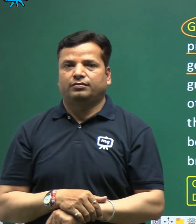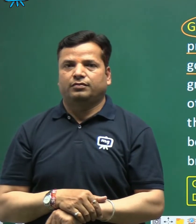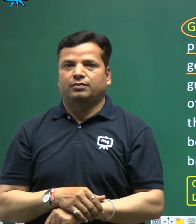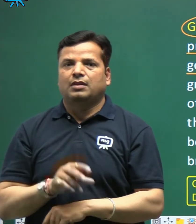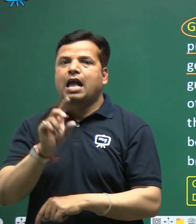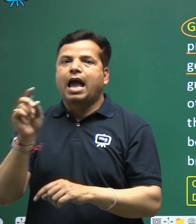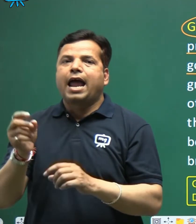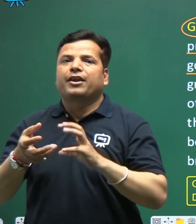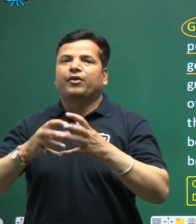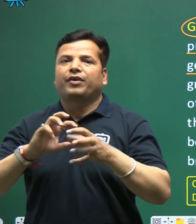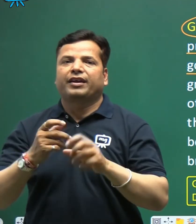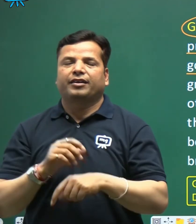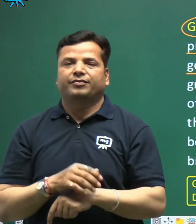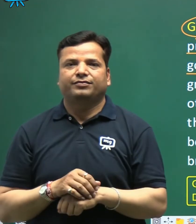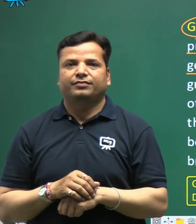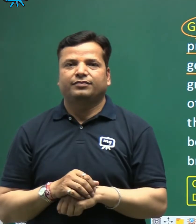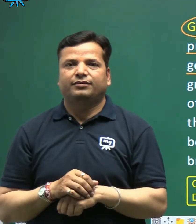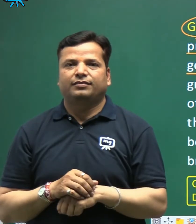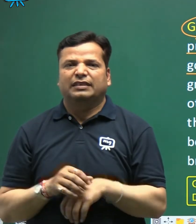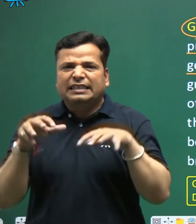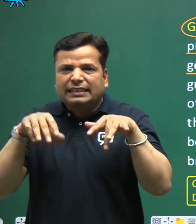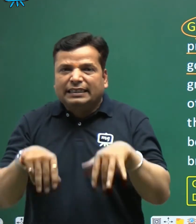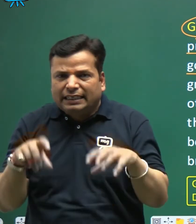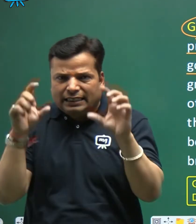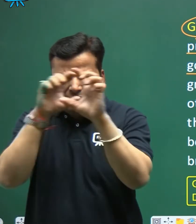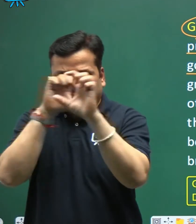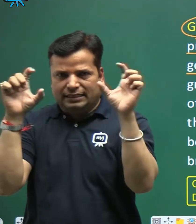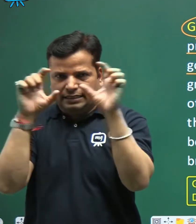and became dull